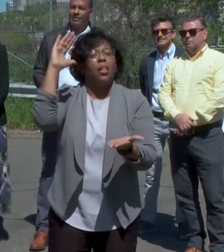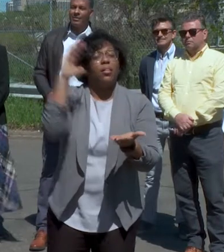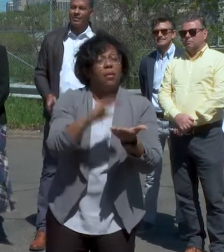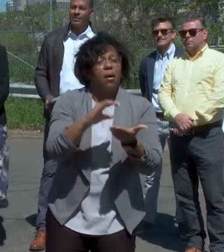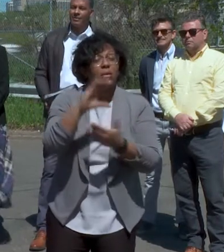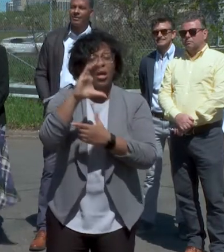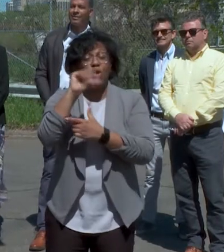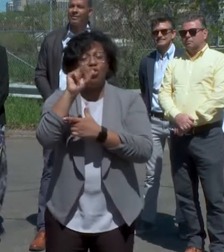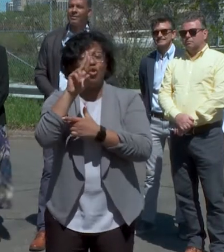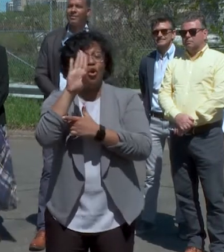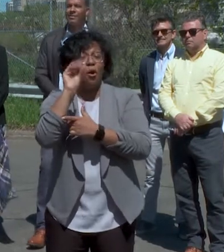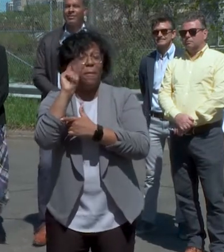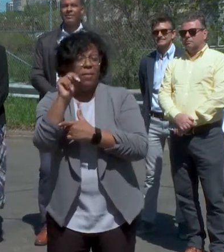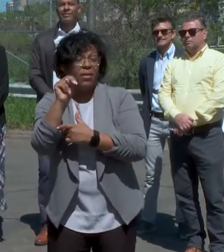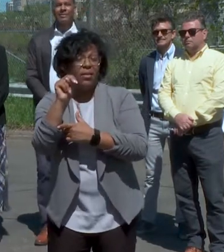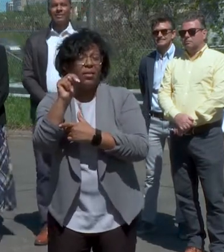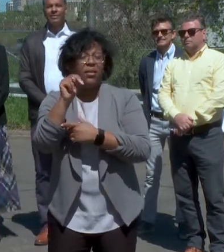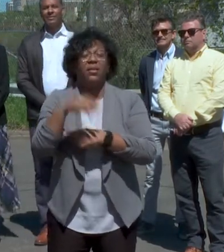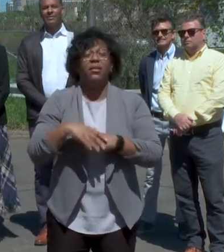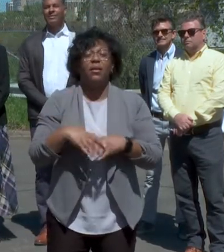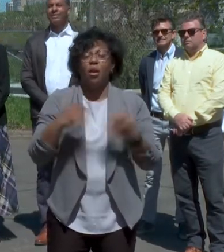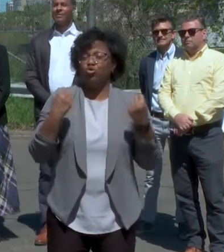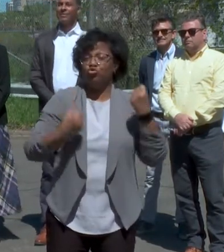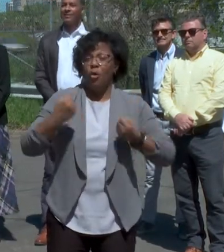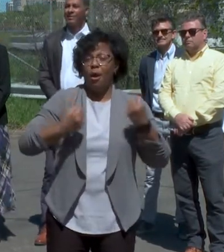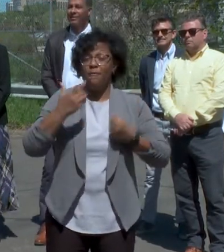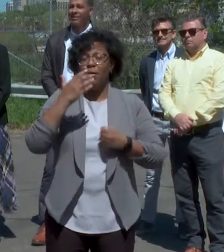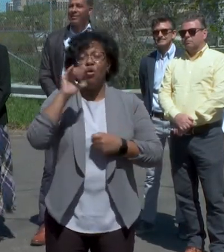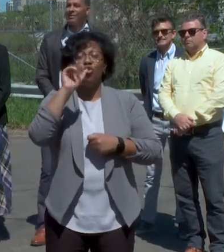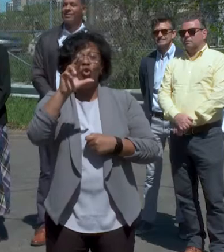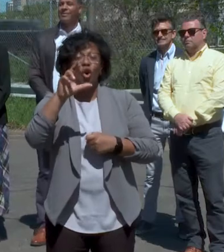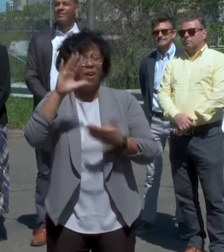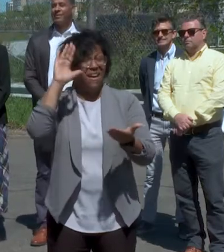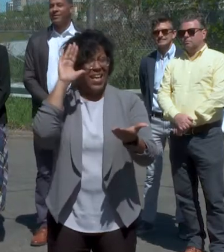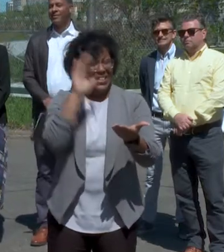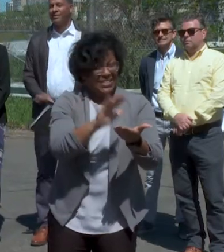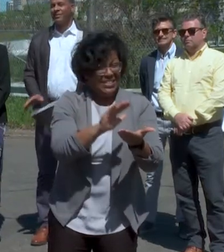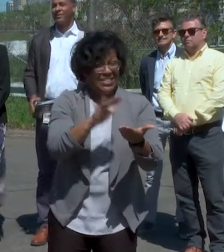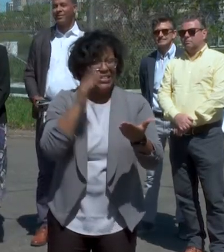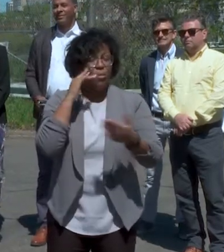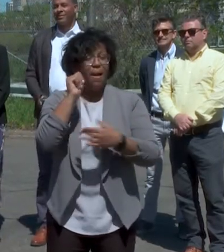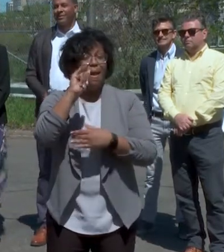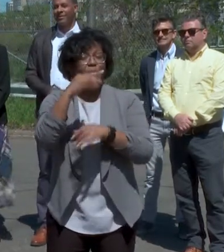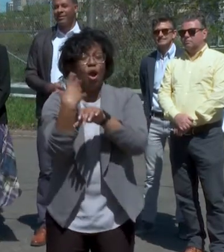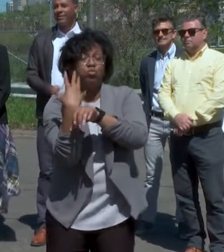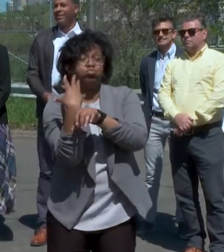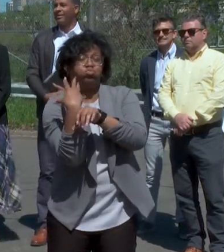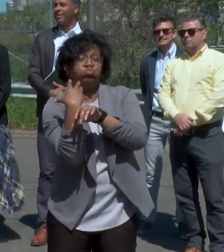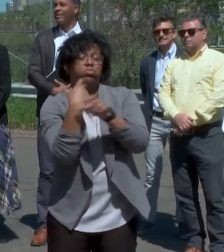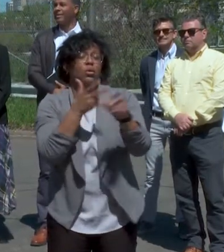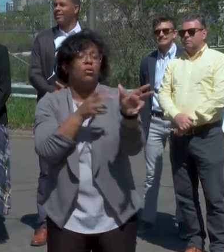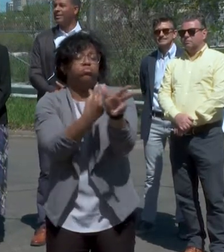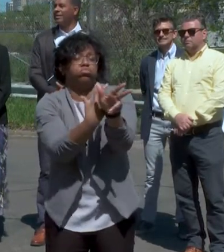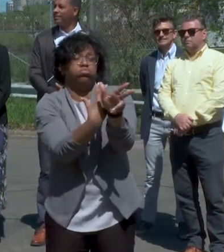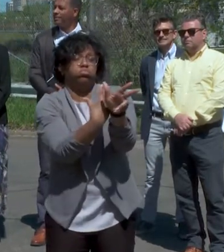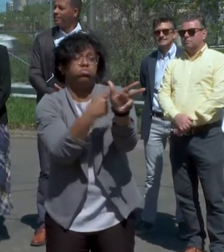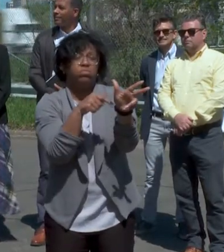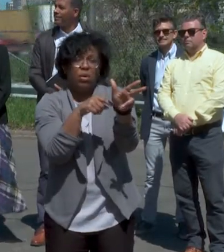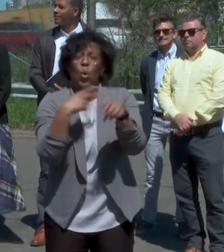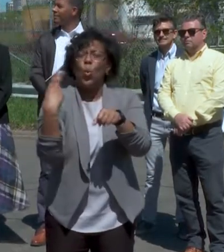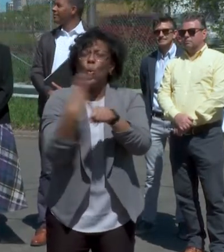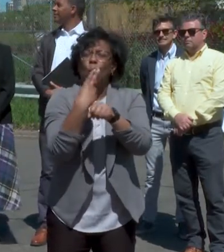waste, driving your car or gas-powered automobile around less, having a lower consumption of oil or